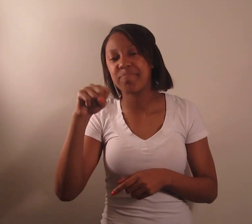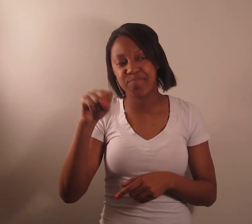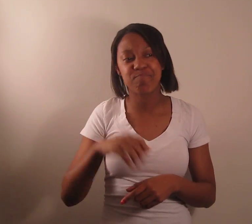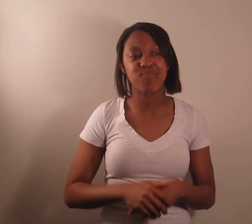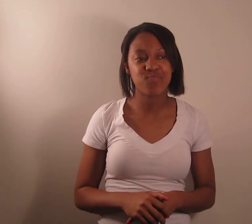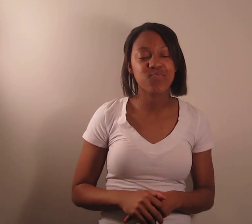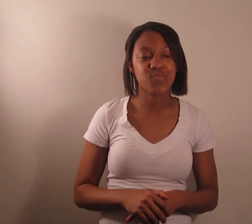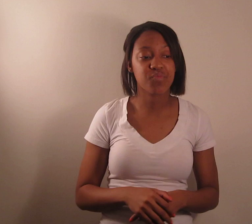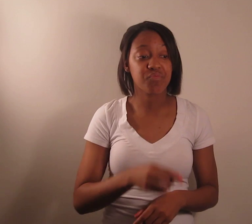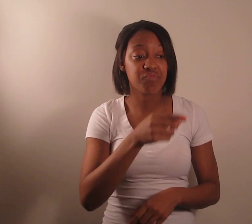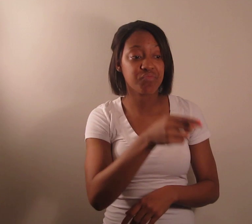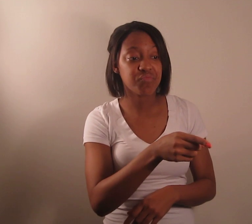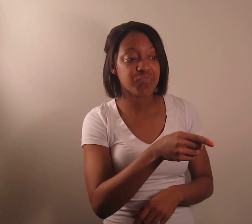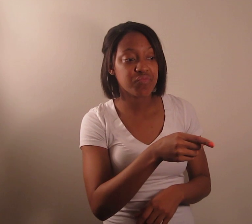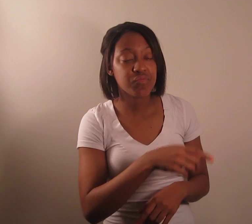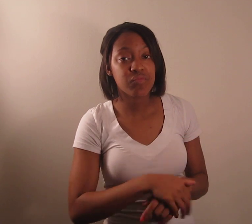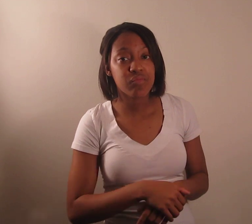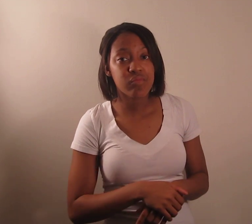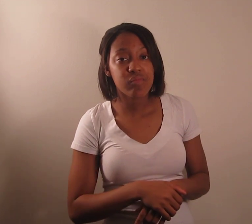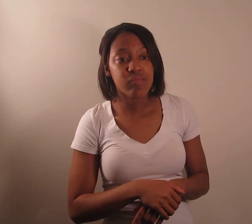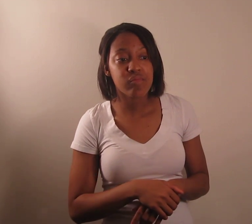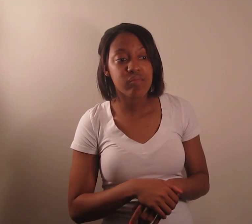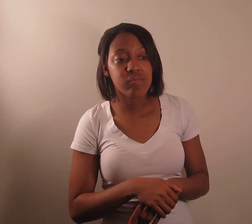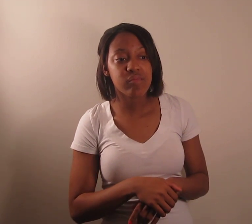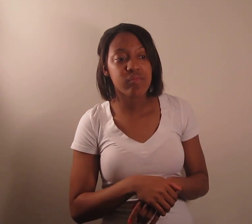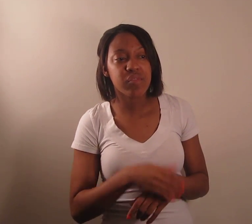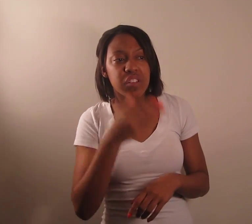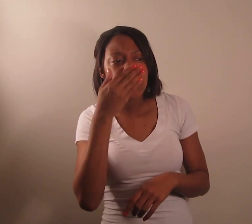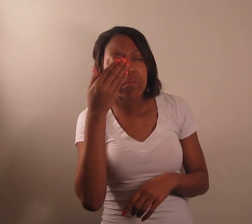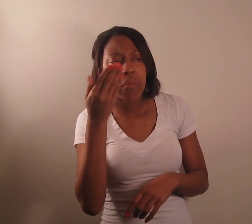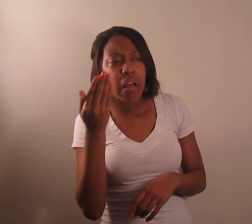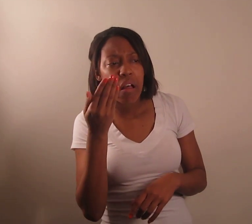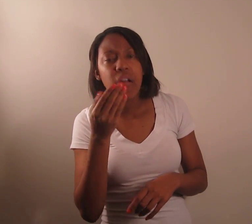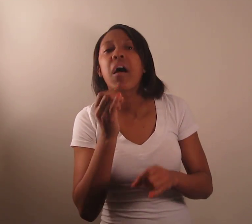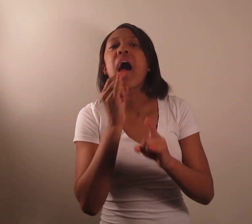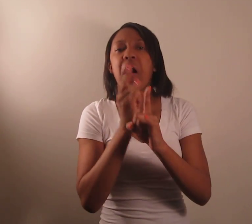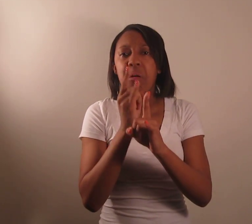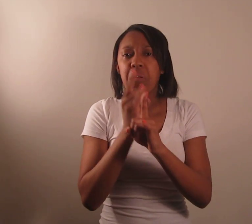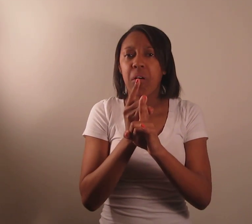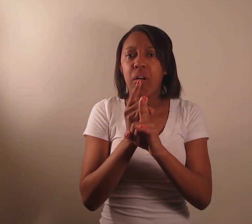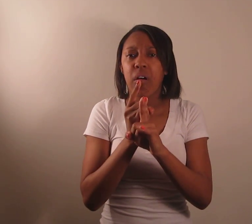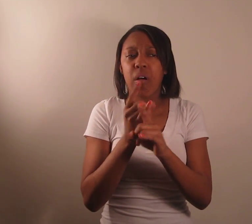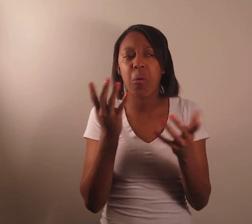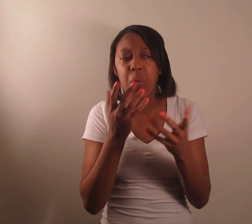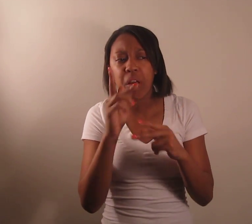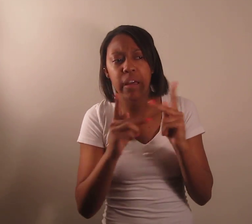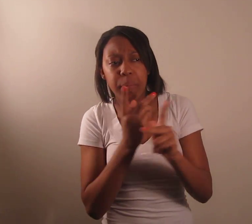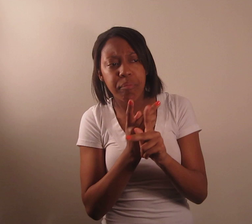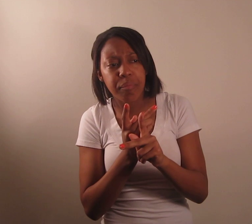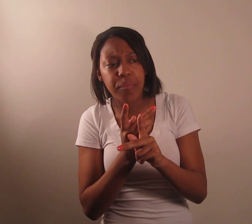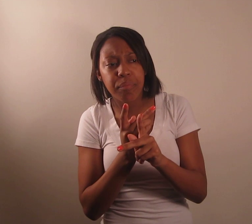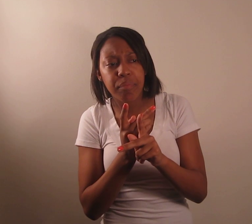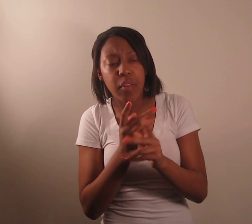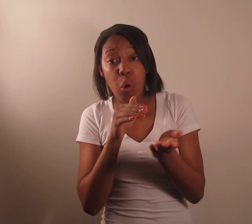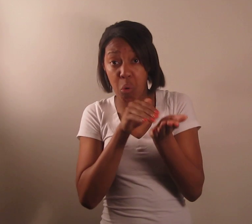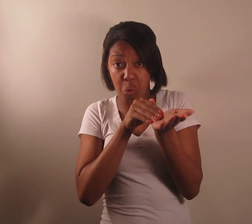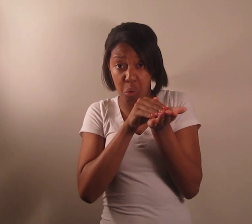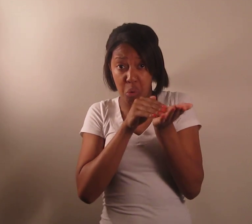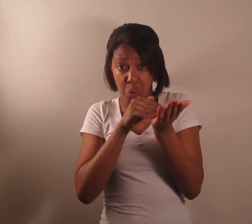Ariane? You think it'd smell like what kind of alcohol? The rubbing alcohol that you put on cleaning surfaces